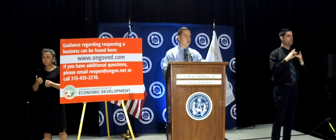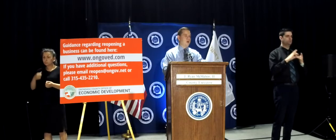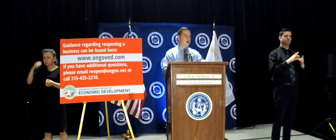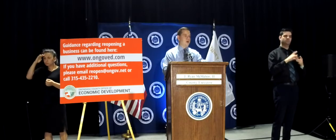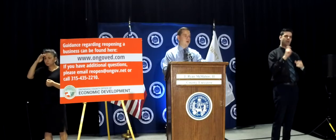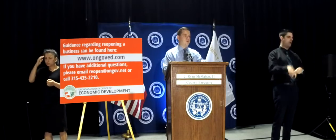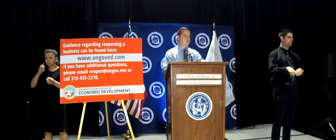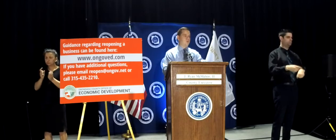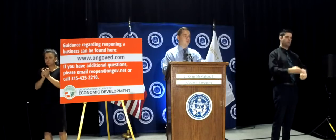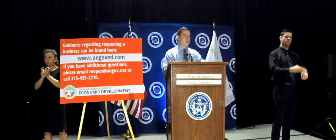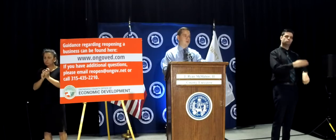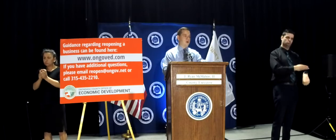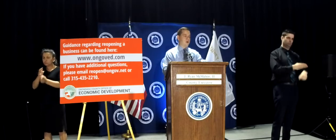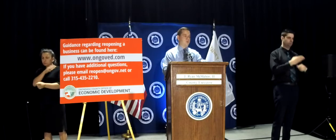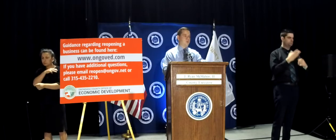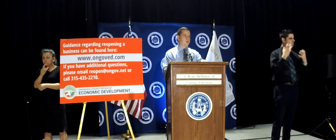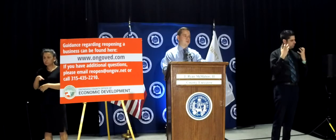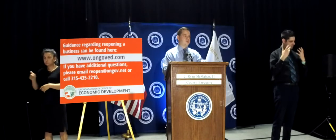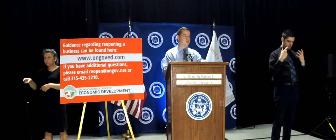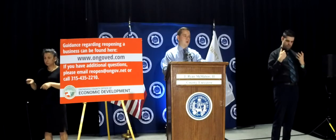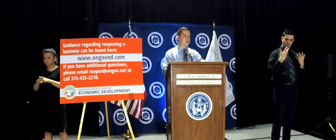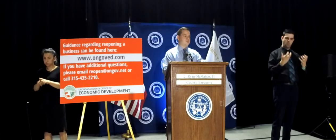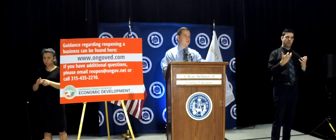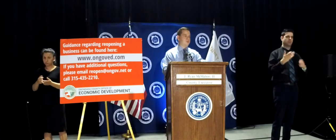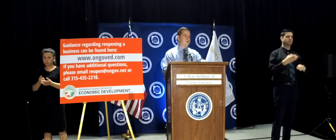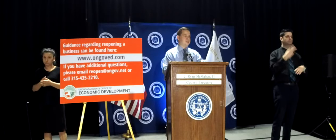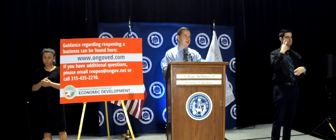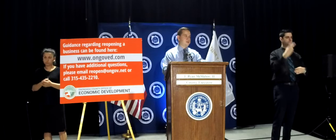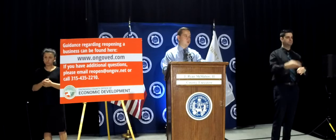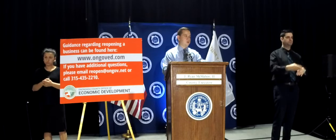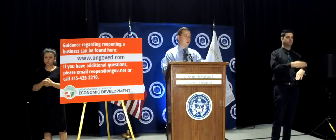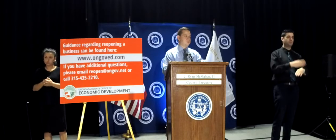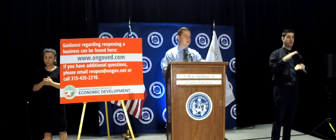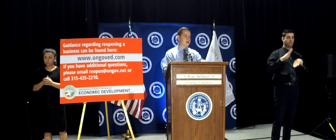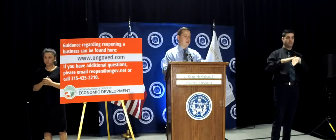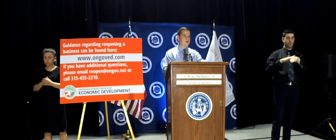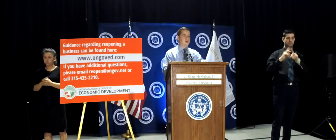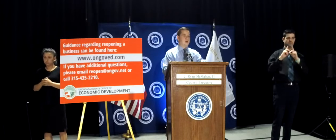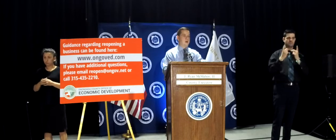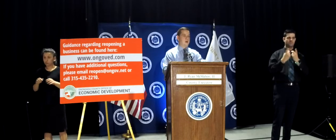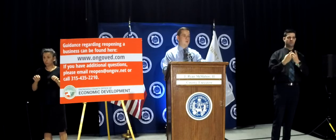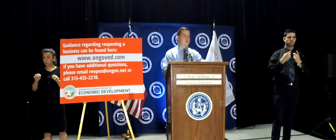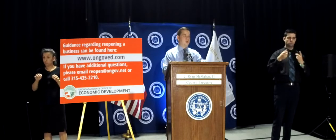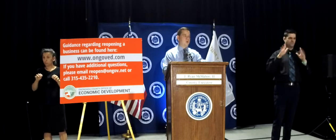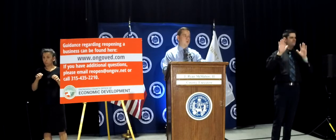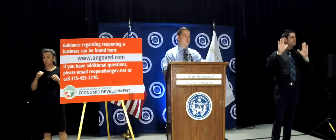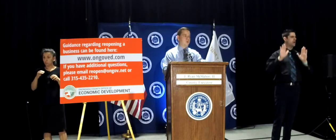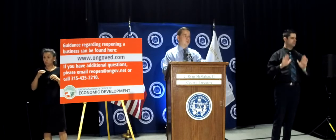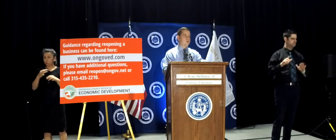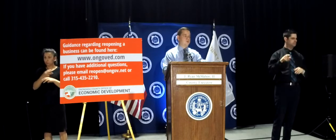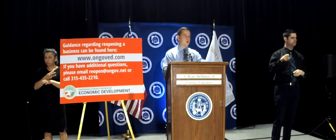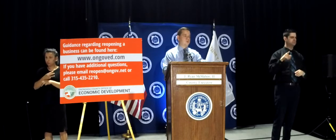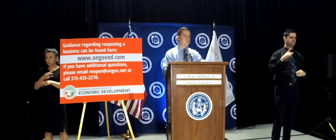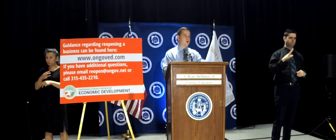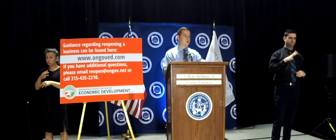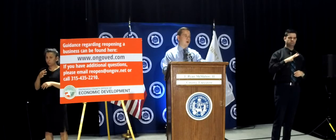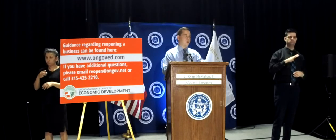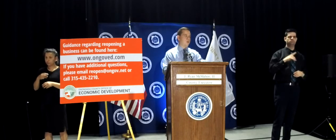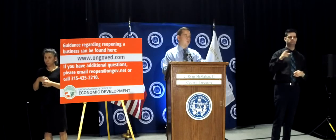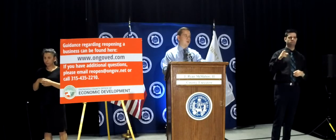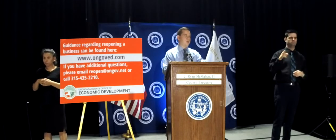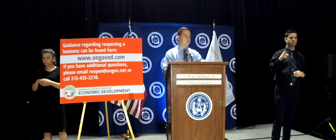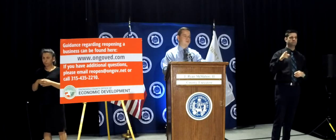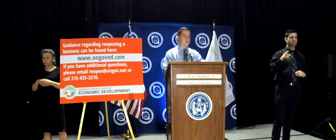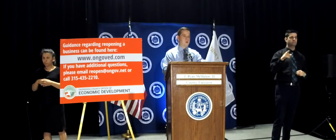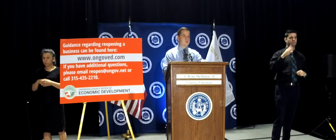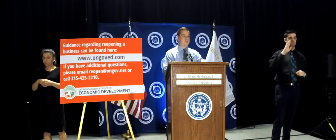so our probation department is fantastic when it comes to that. We know these folks very